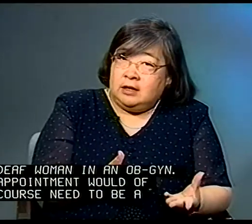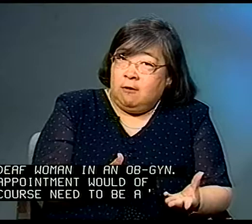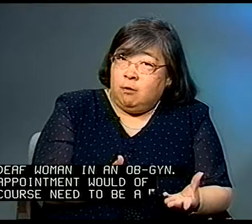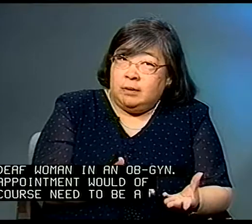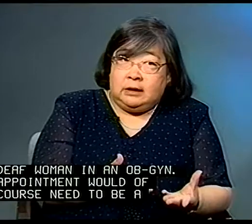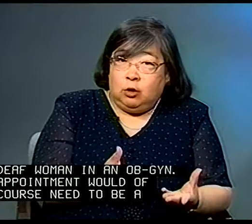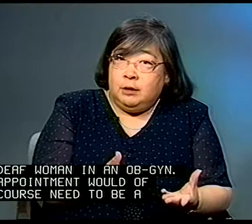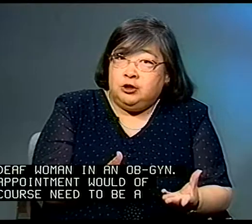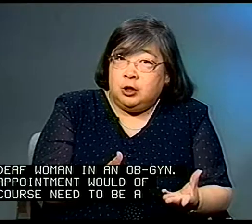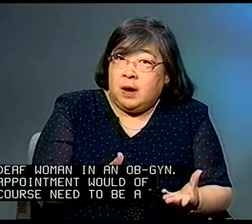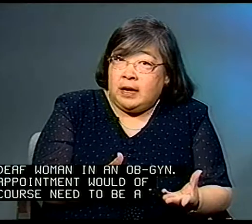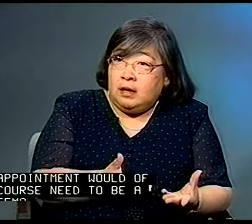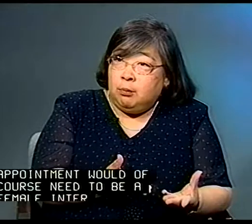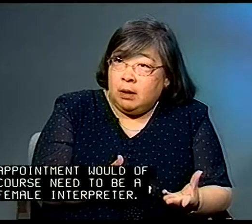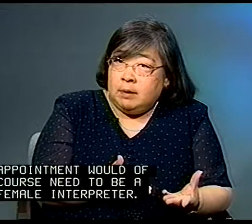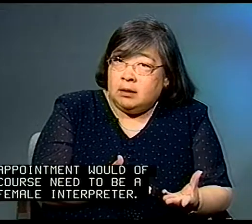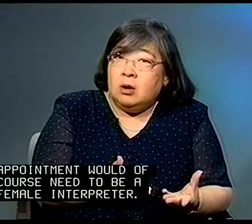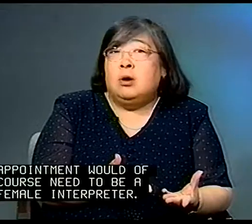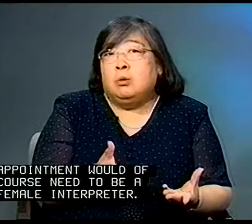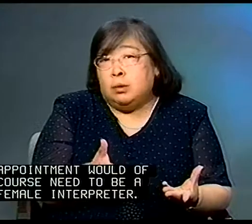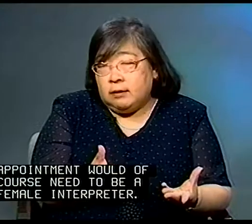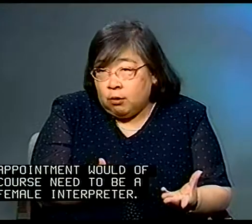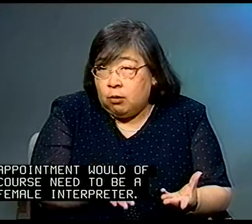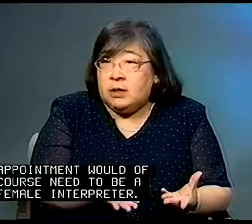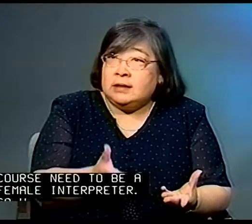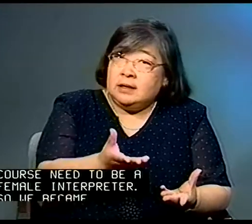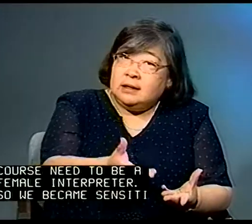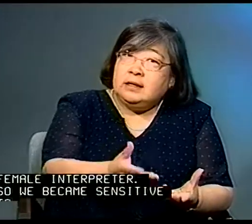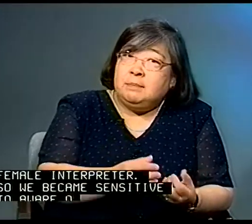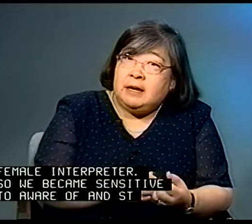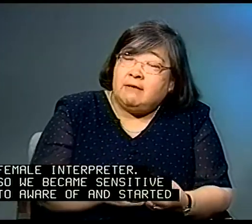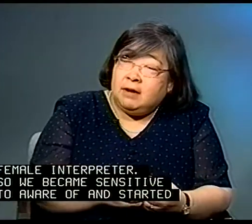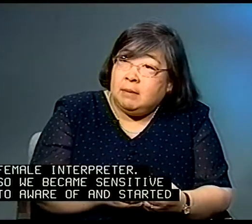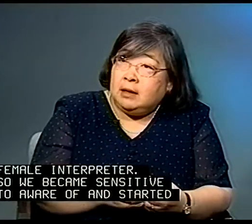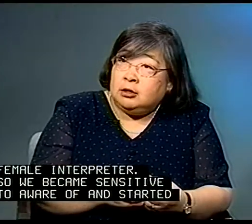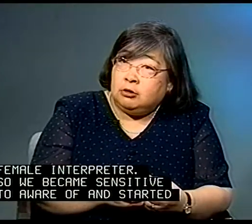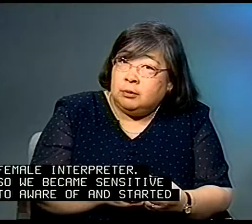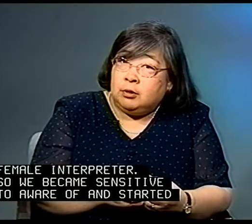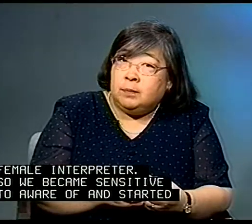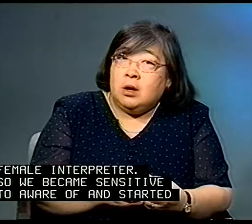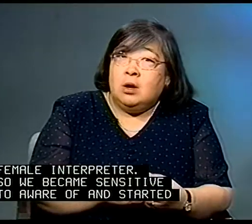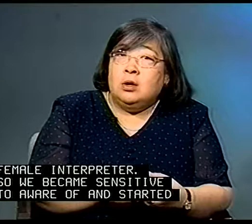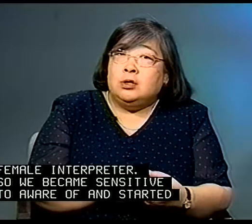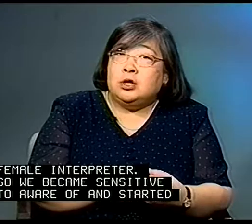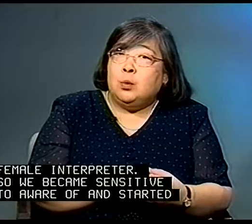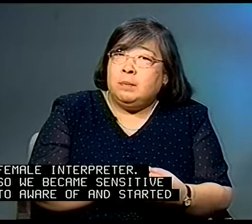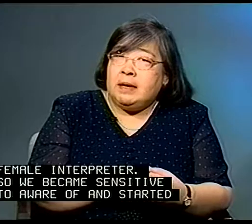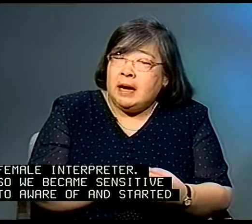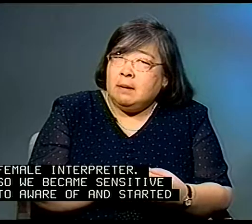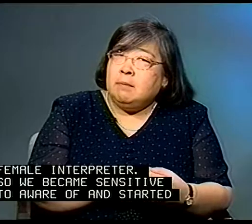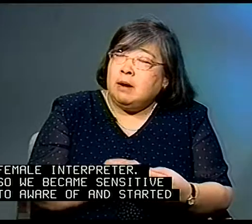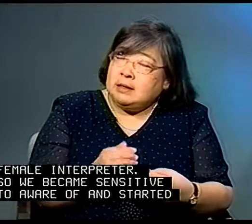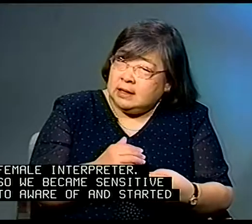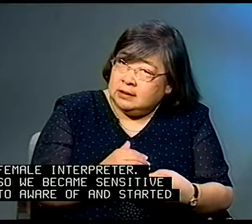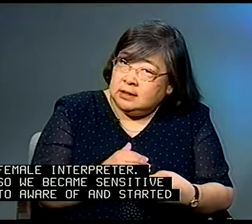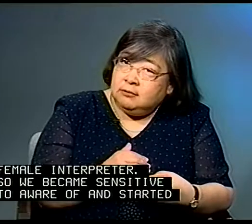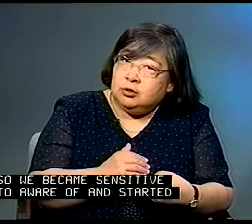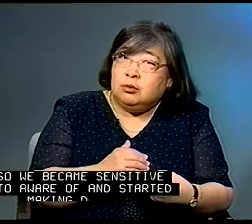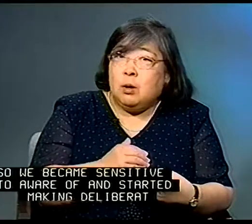deaf woman in an OBGYN appointment would, of course, need to be a female interpreter. So we became sensitive to,